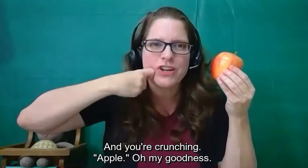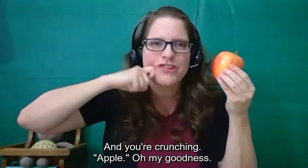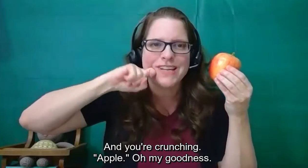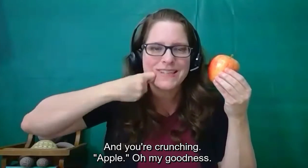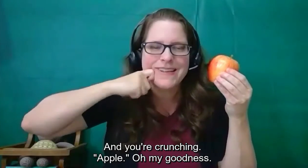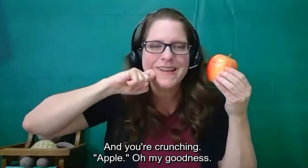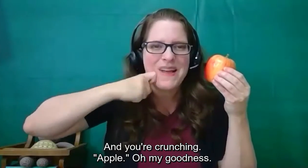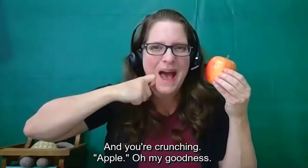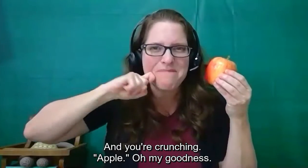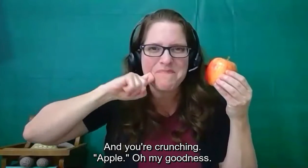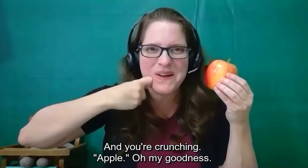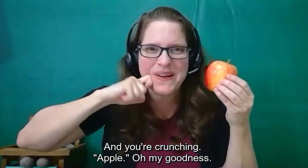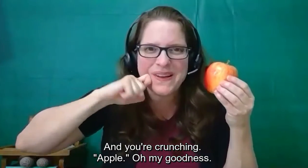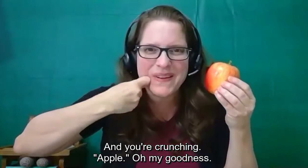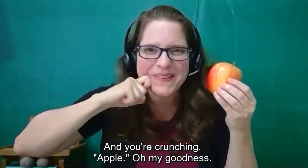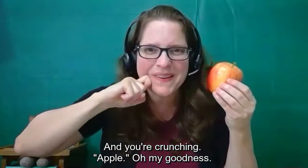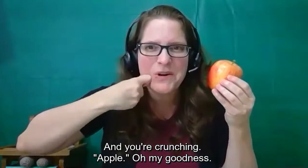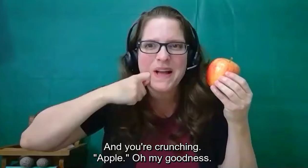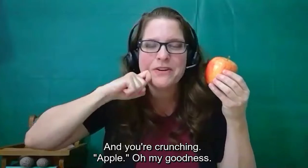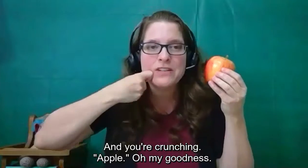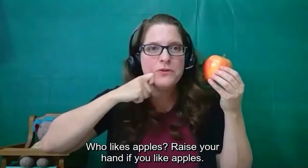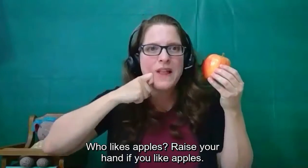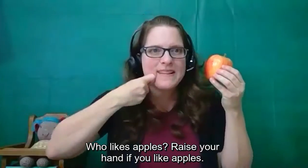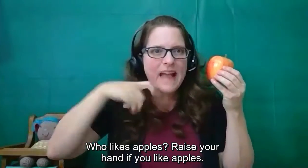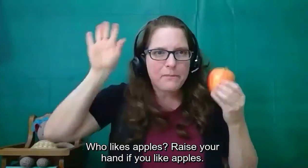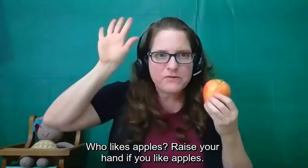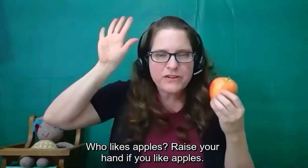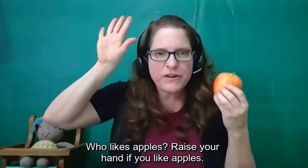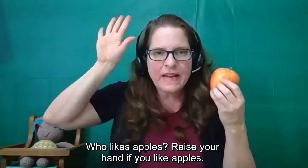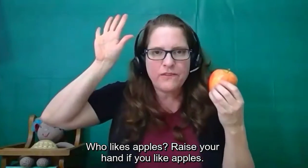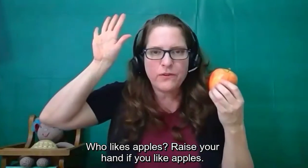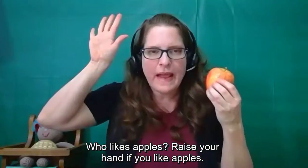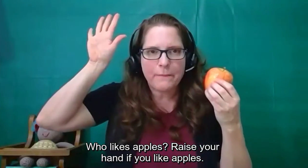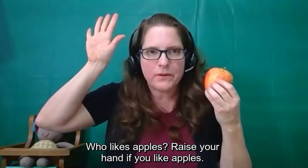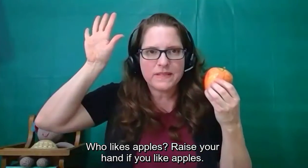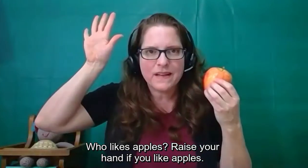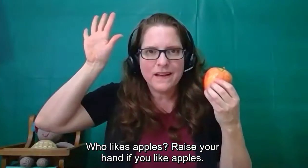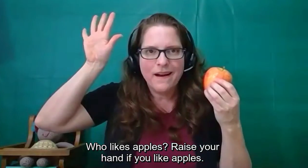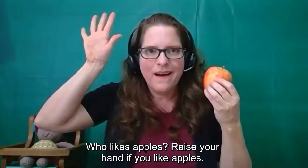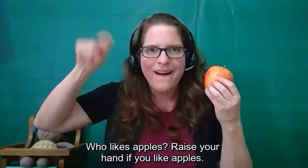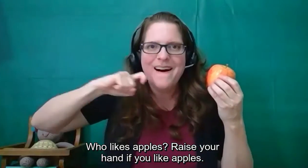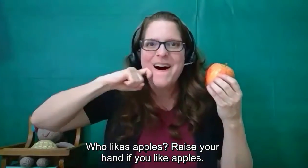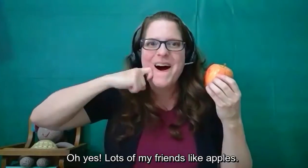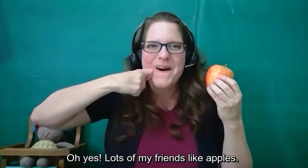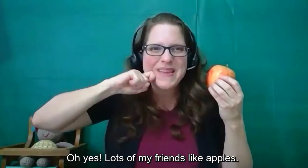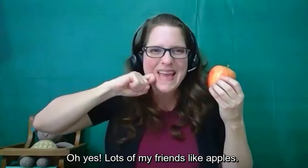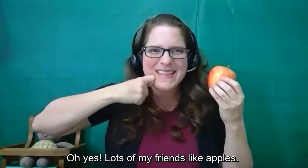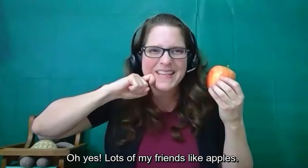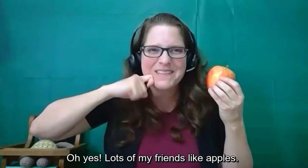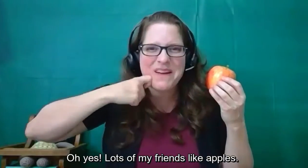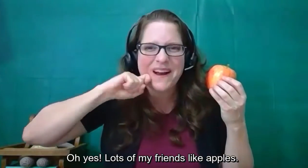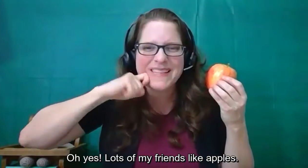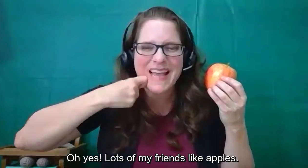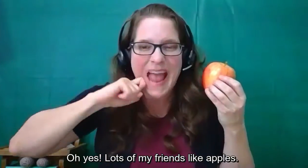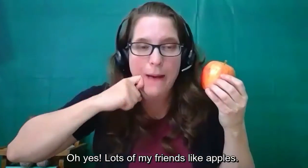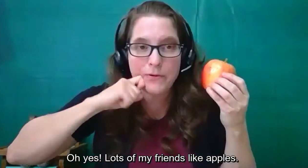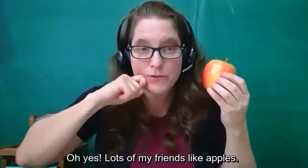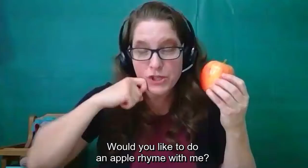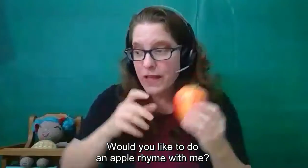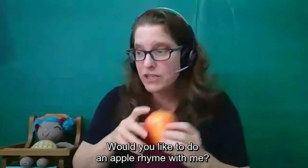crunching. Apples. Oh my goodness, who likes apples? Raise your hand if you like apples. Oh yes, lots of my friends like apples. Would you like to do